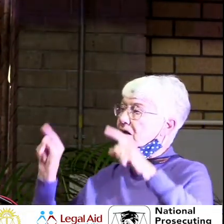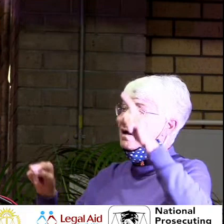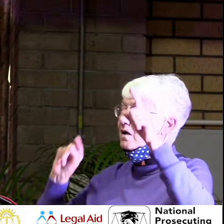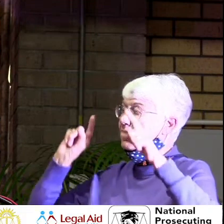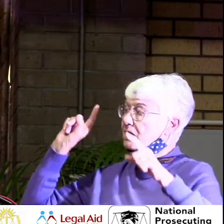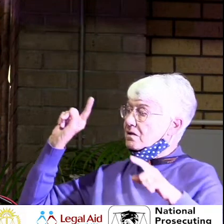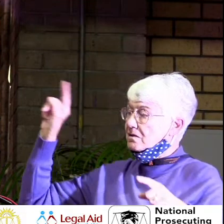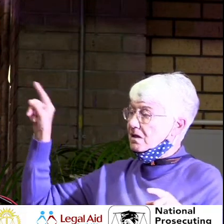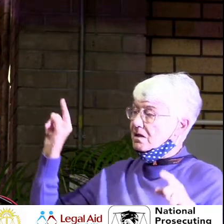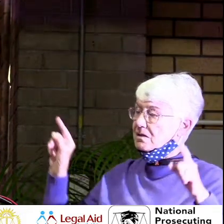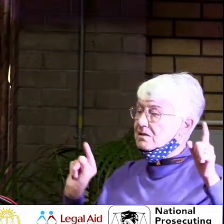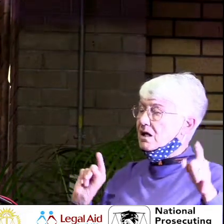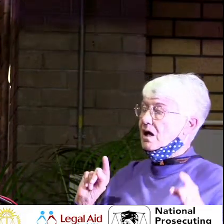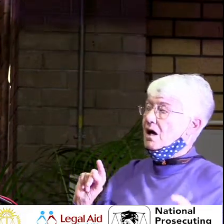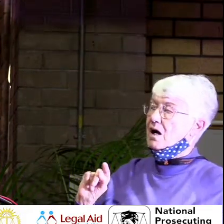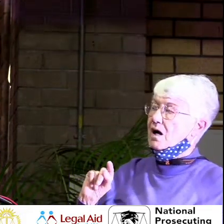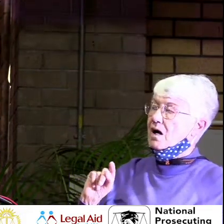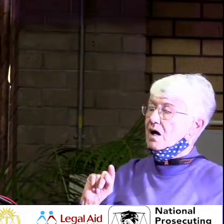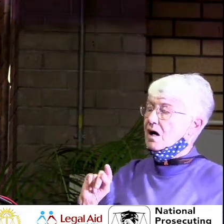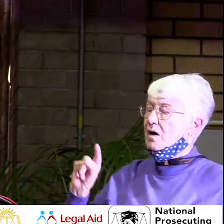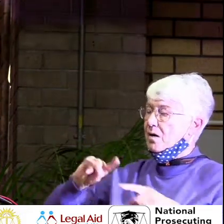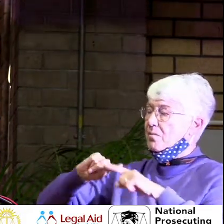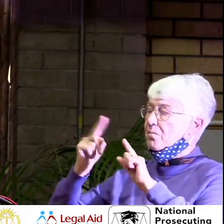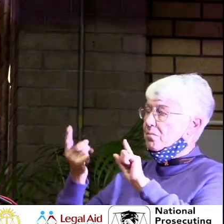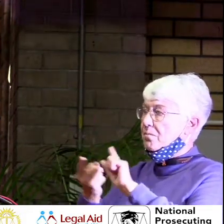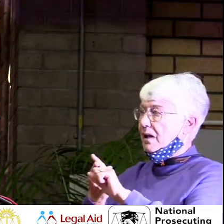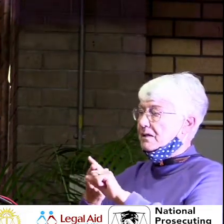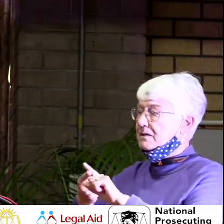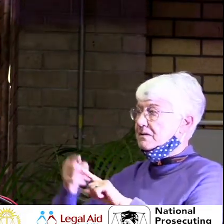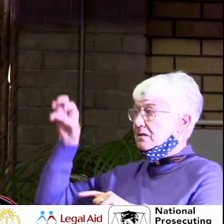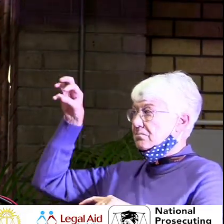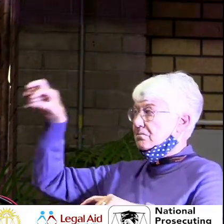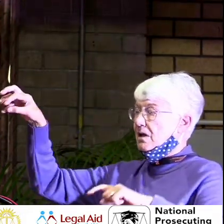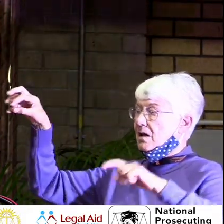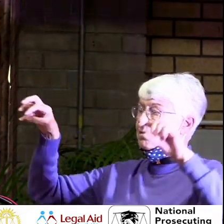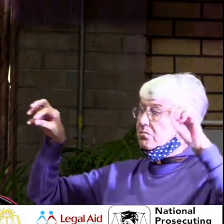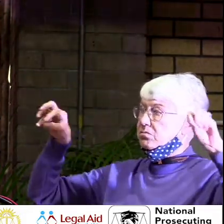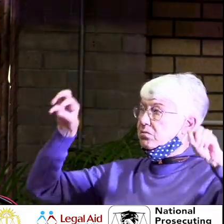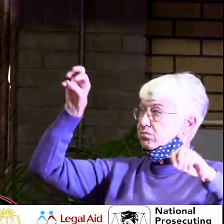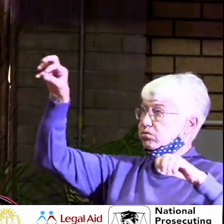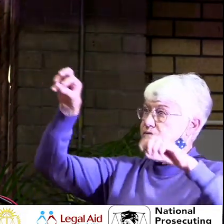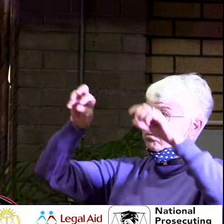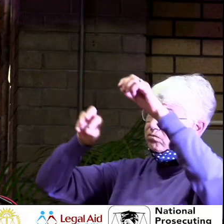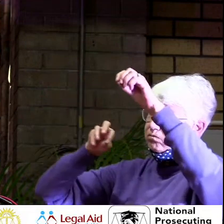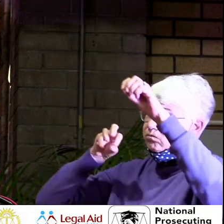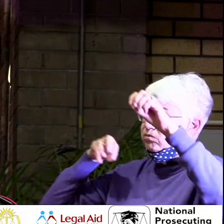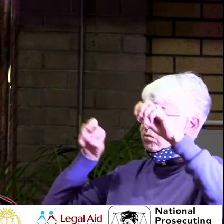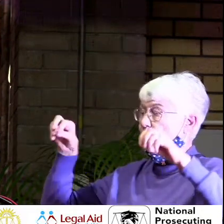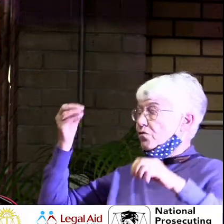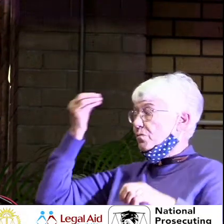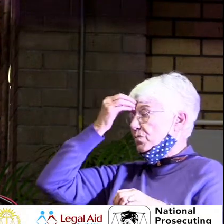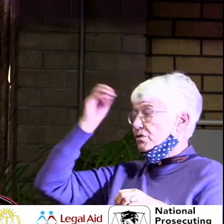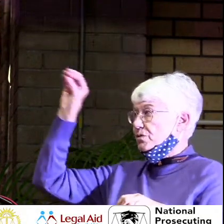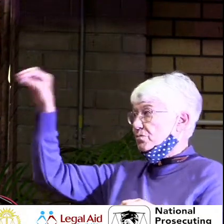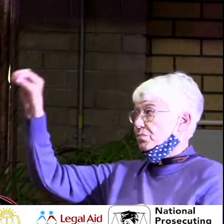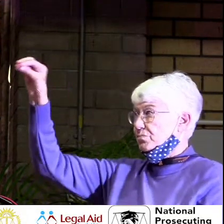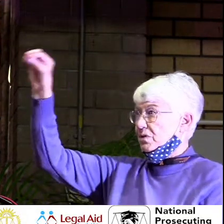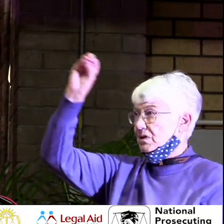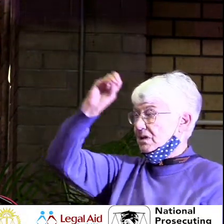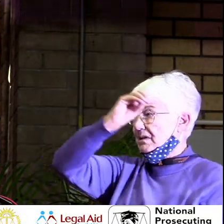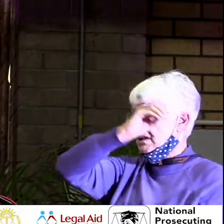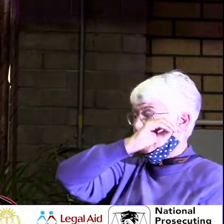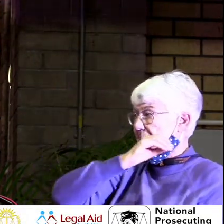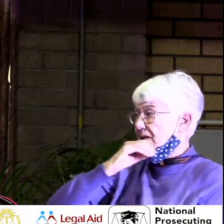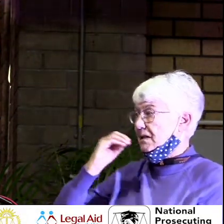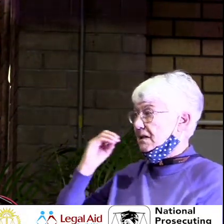there's satellites which require new police stations. So in terms of the priority list, Delft is not on the